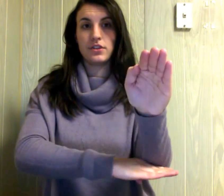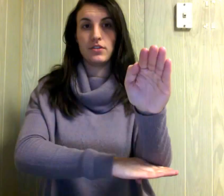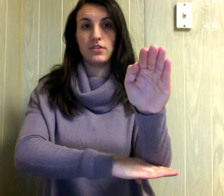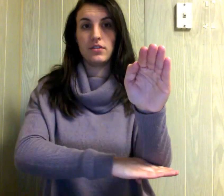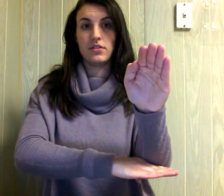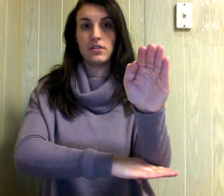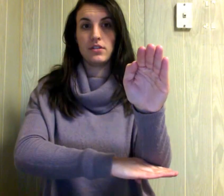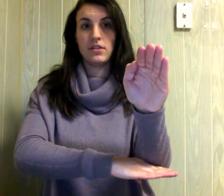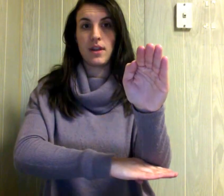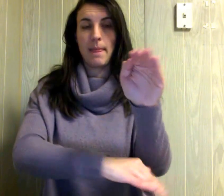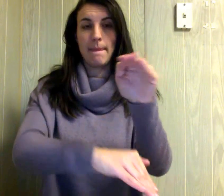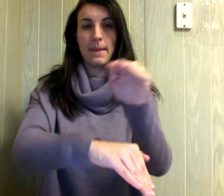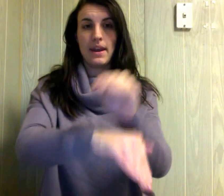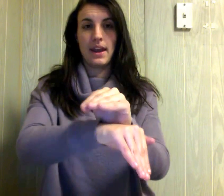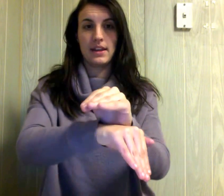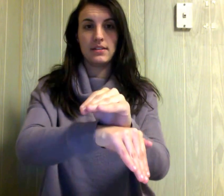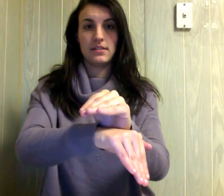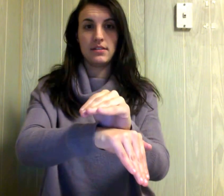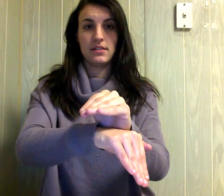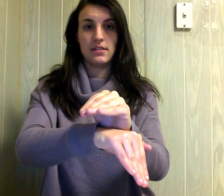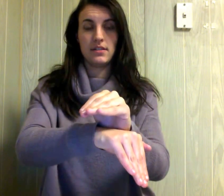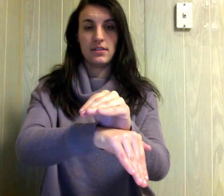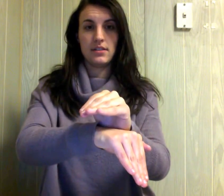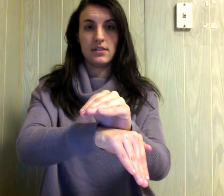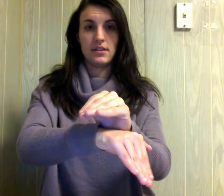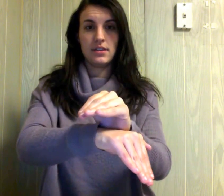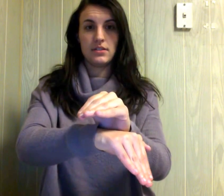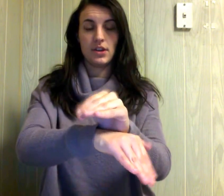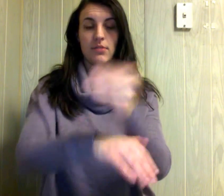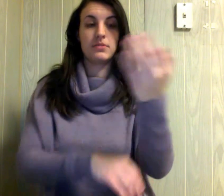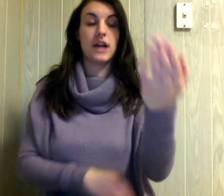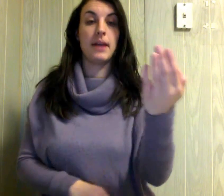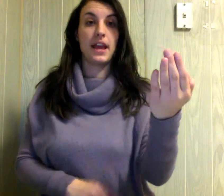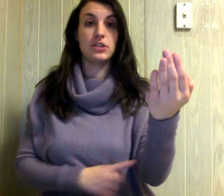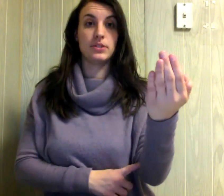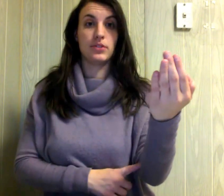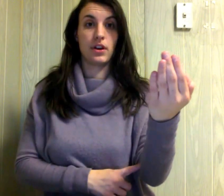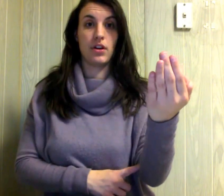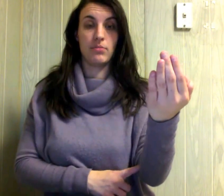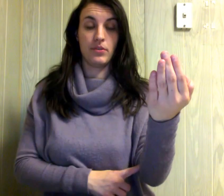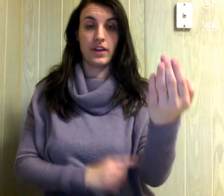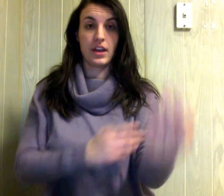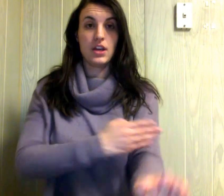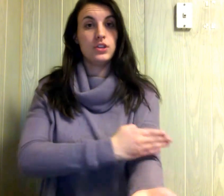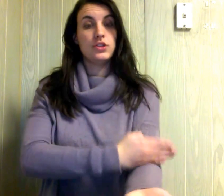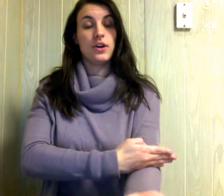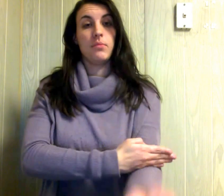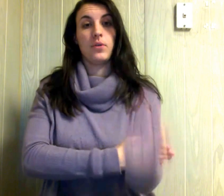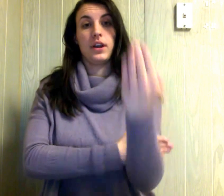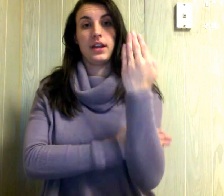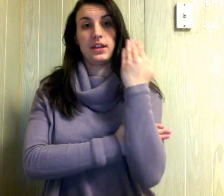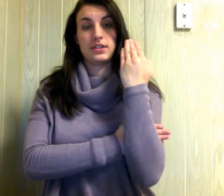afternoon, night. So your dominant hand should be doing all of the moving. So morning is going